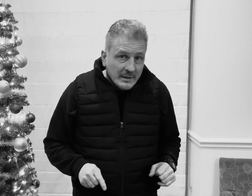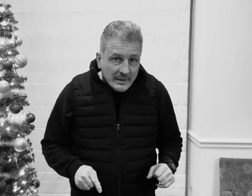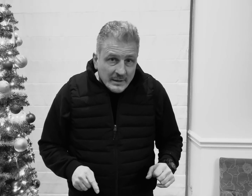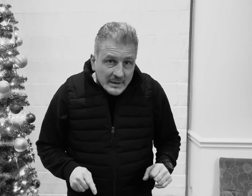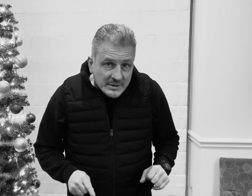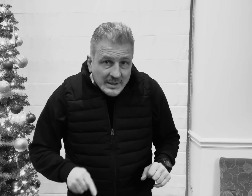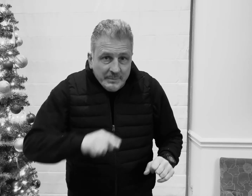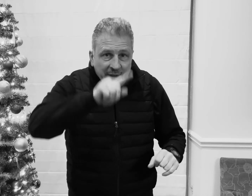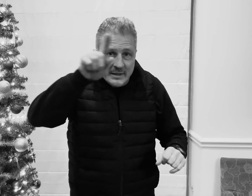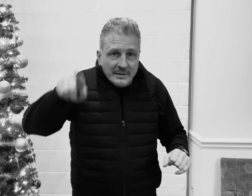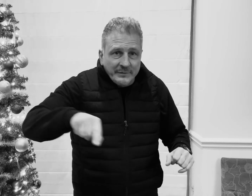feel the fire.